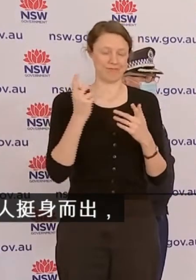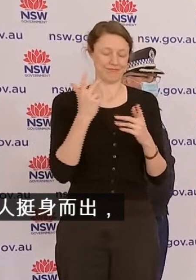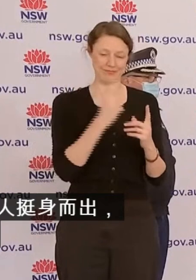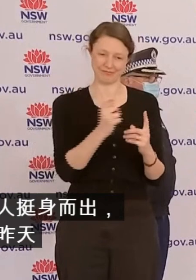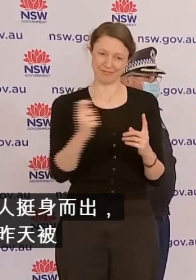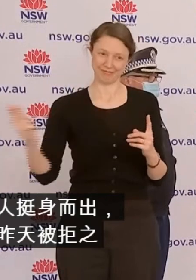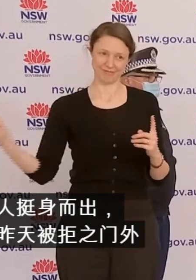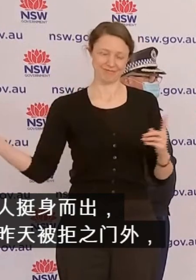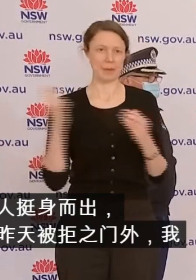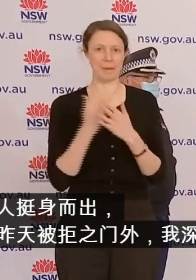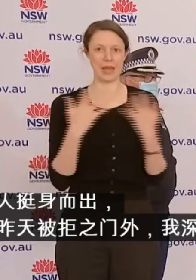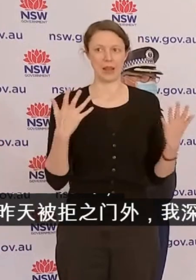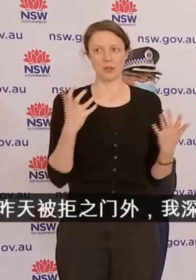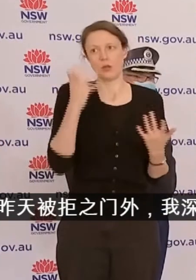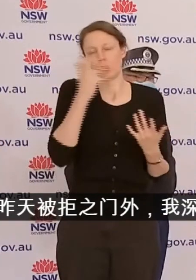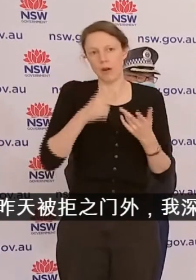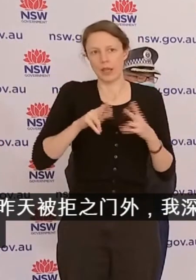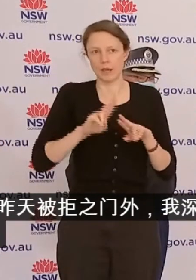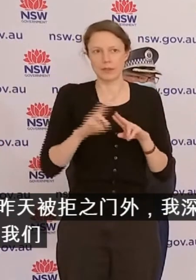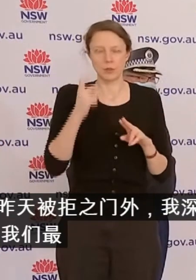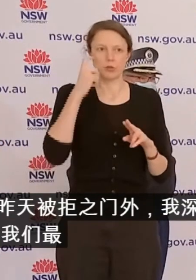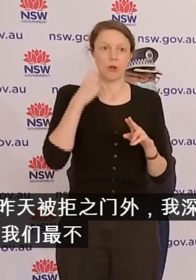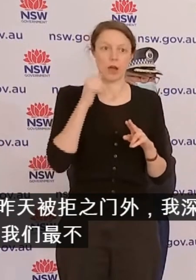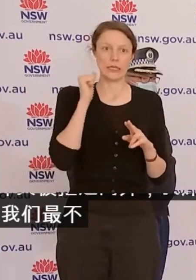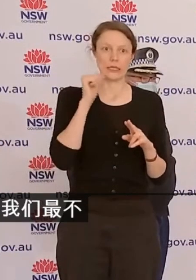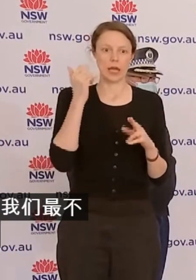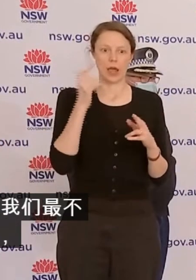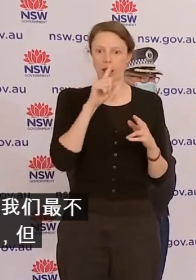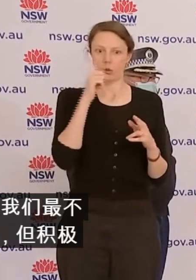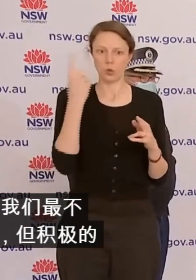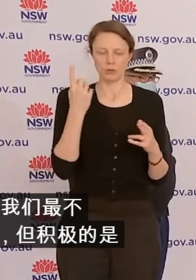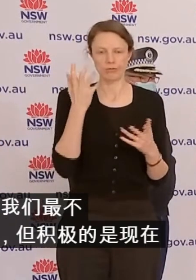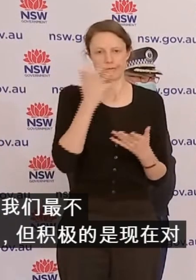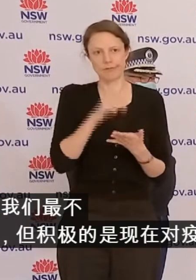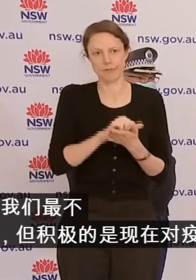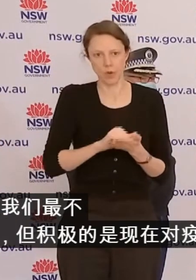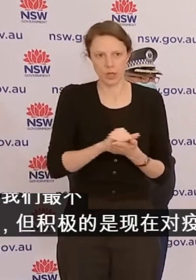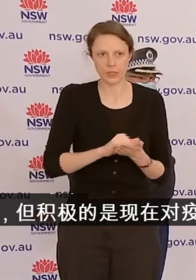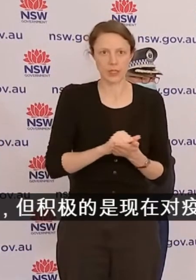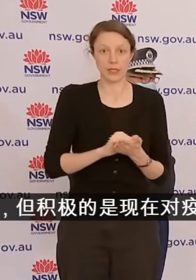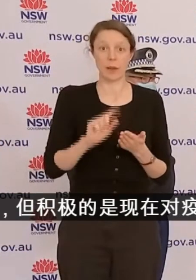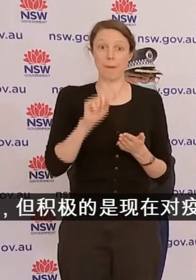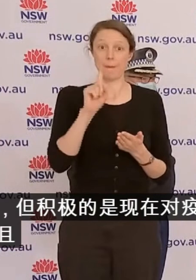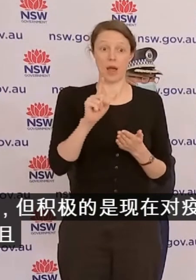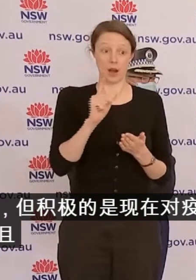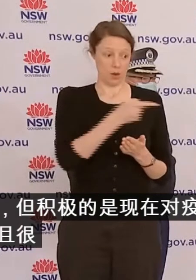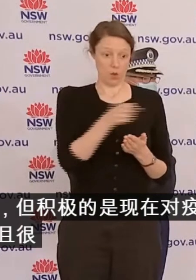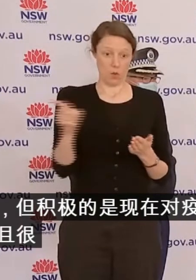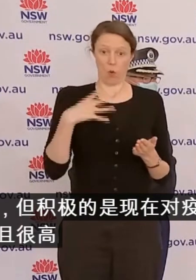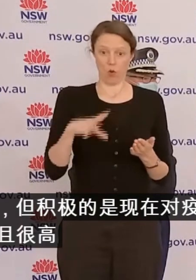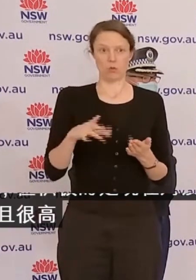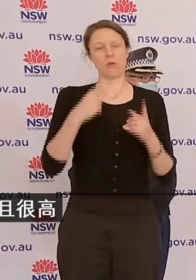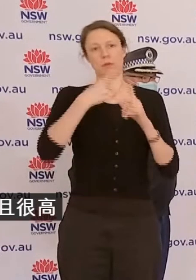forward, but I apologise if anybody was turned away yesterday. That's the last thing we want. But the positive is the demand for vaccine now is growing and is